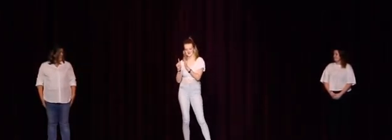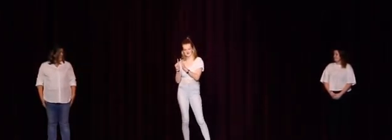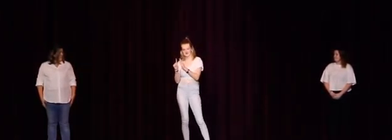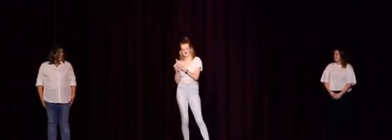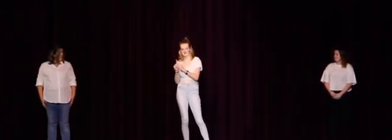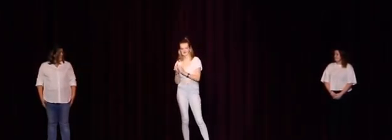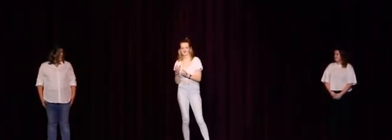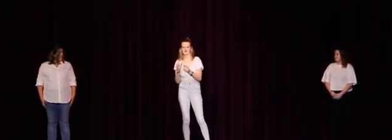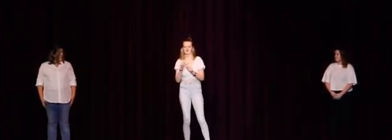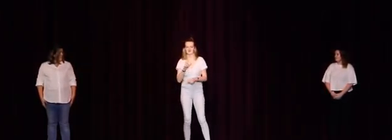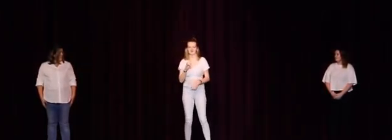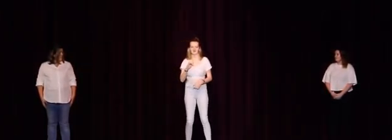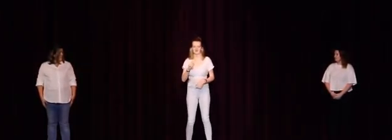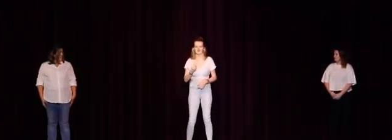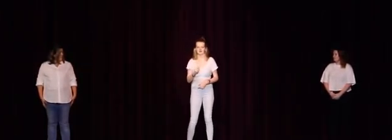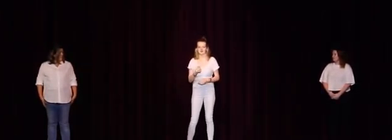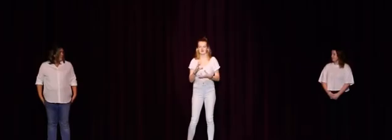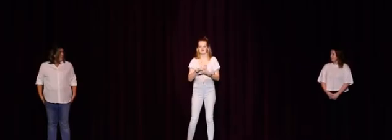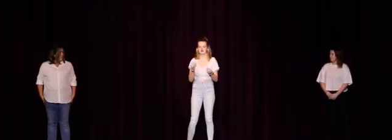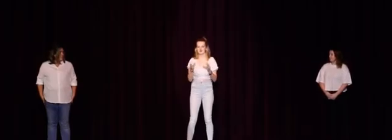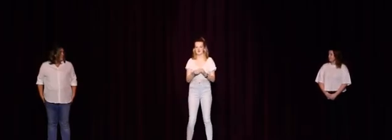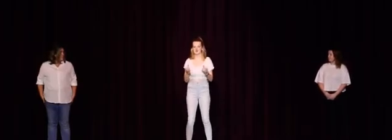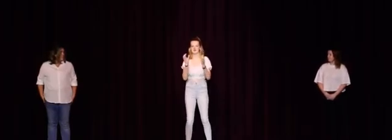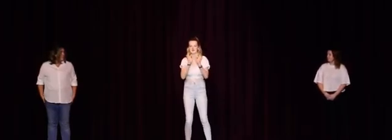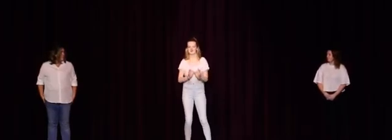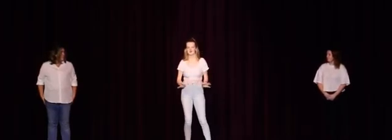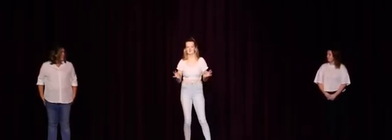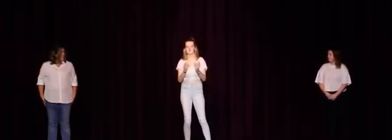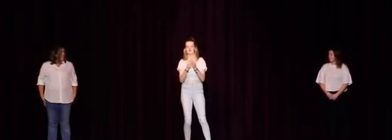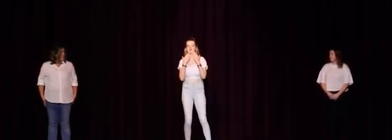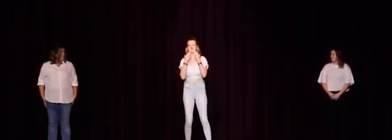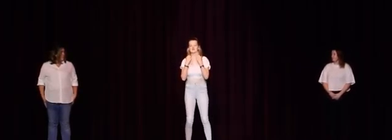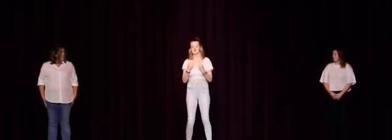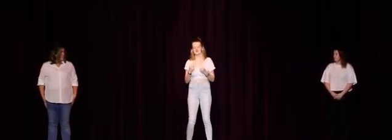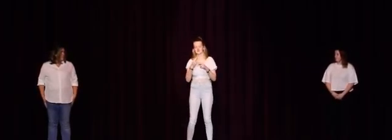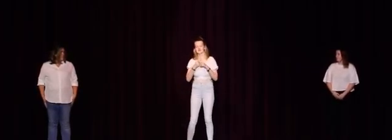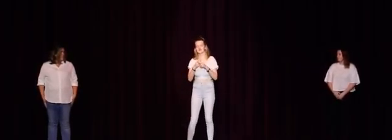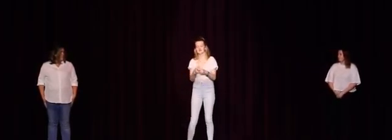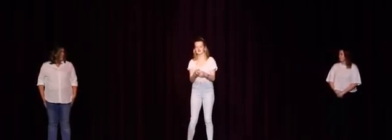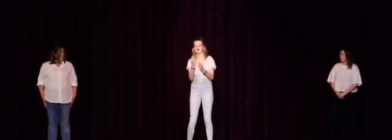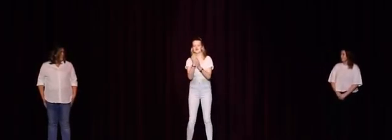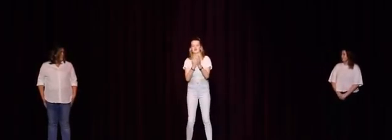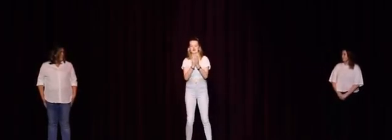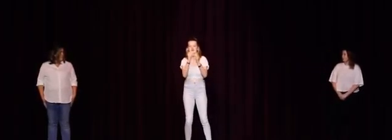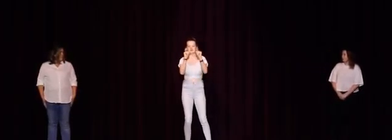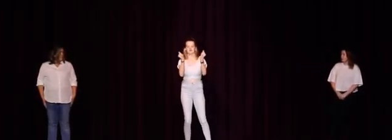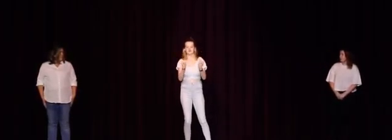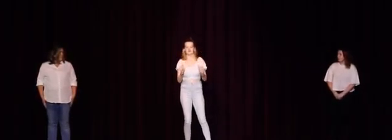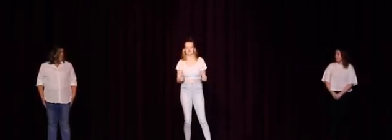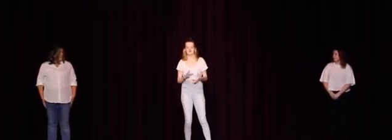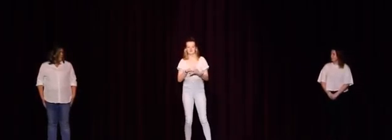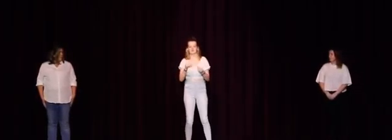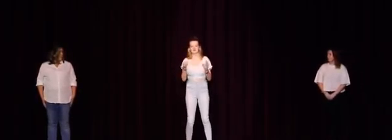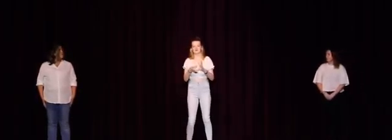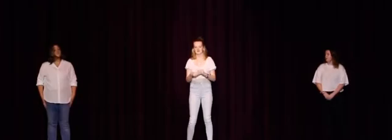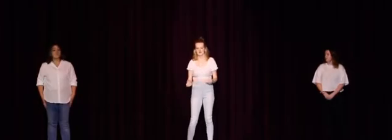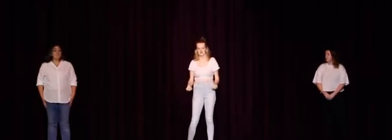and storytelling is an important part of their culture. Handshape stories are part of their